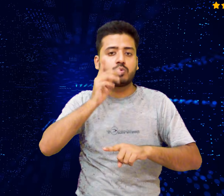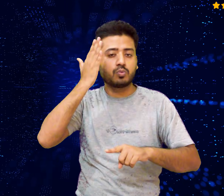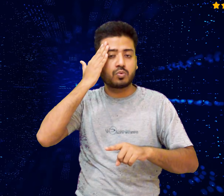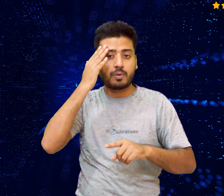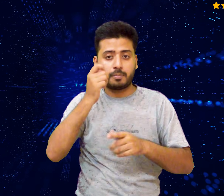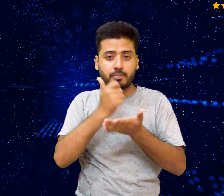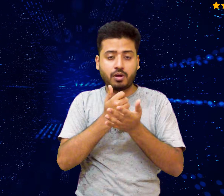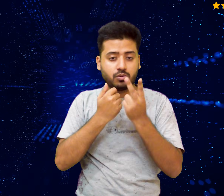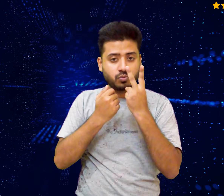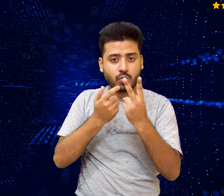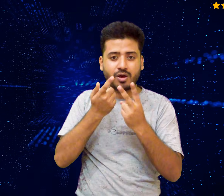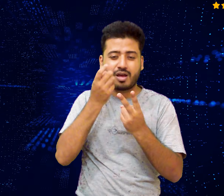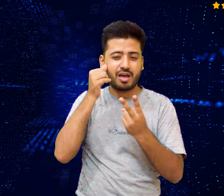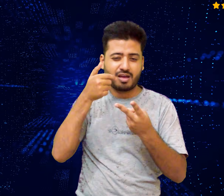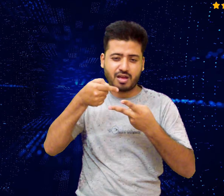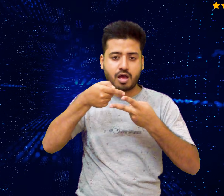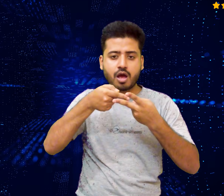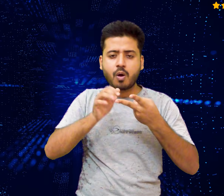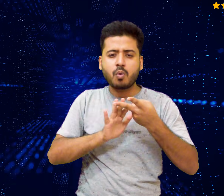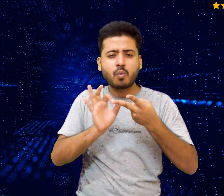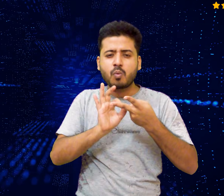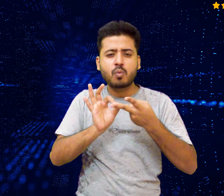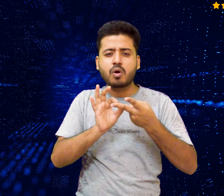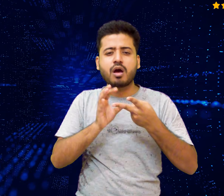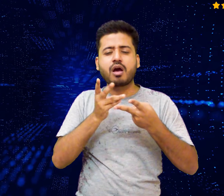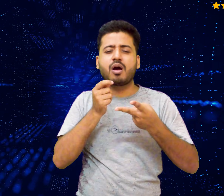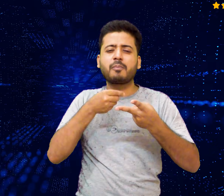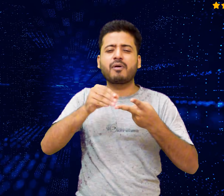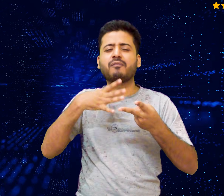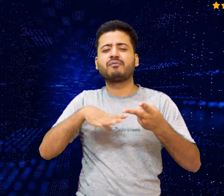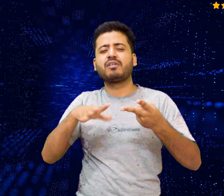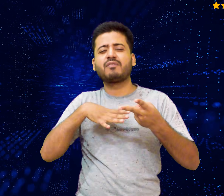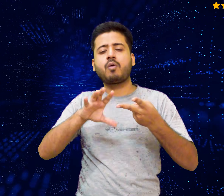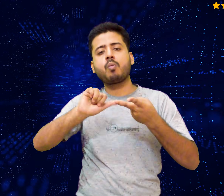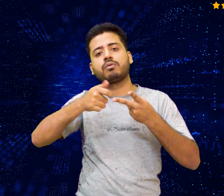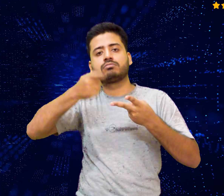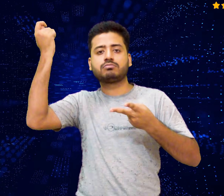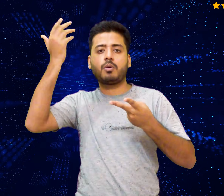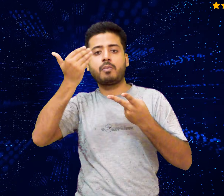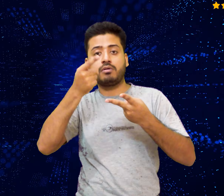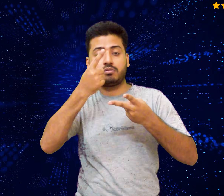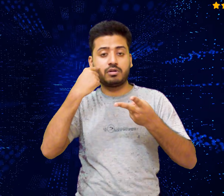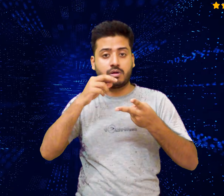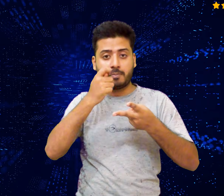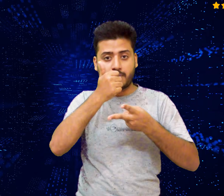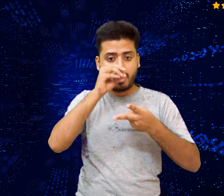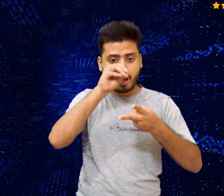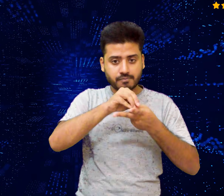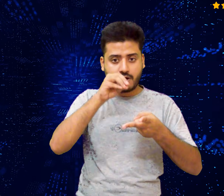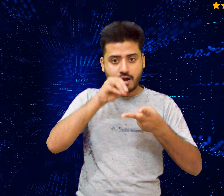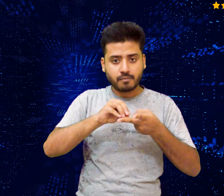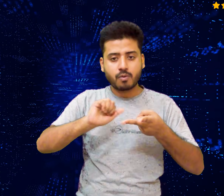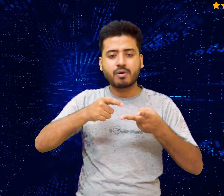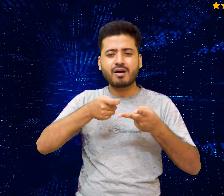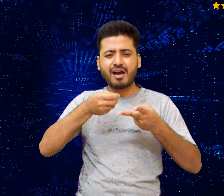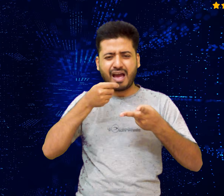to minimize the damage. Contact your mobile carrier immediately to report the fraudulent SIM swap and regain control of your phone